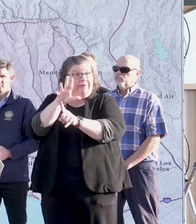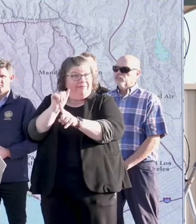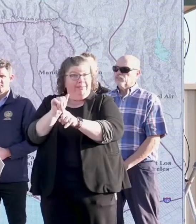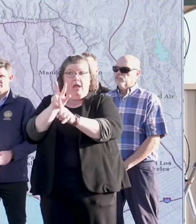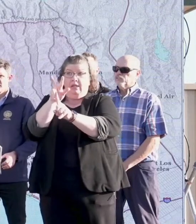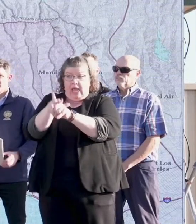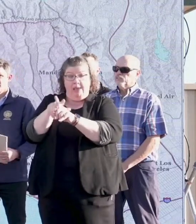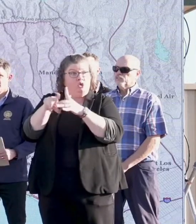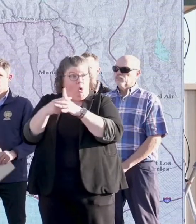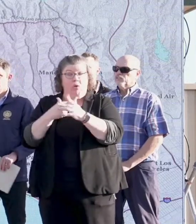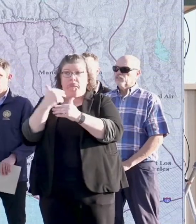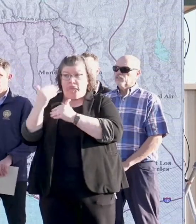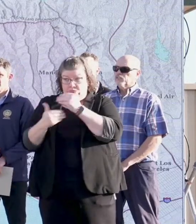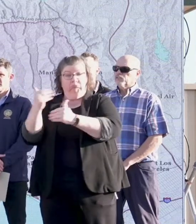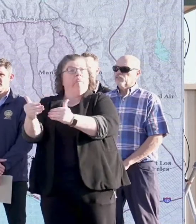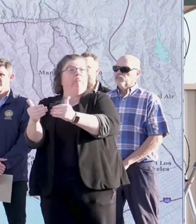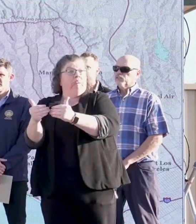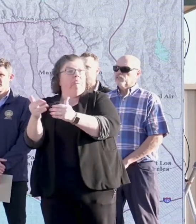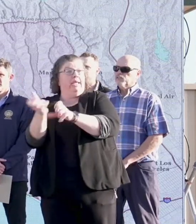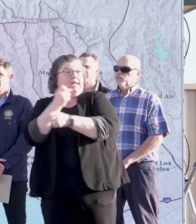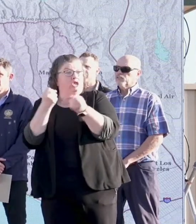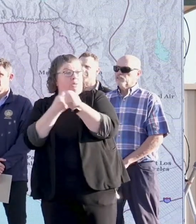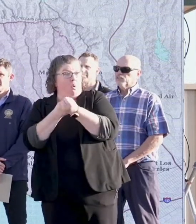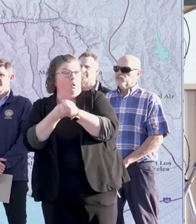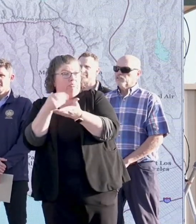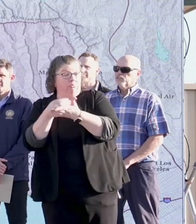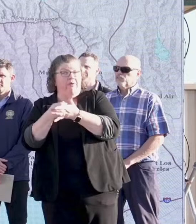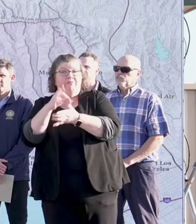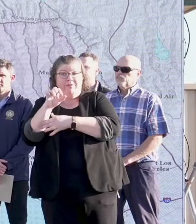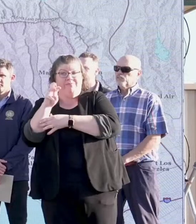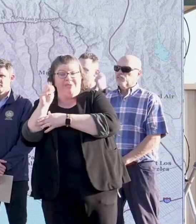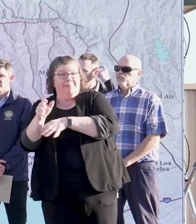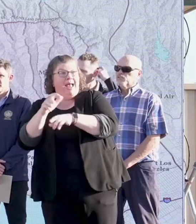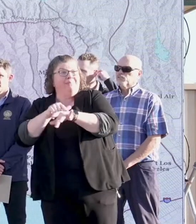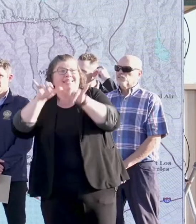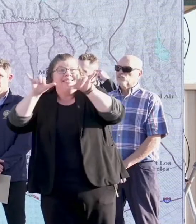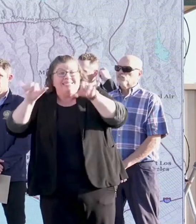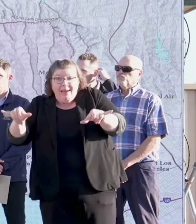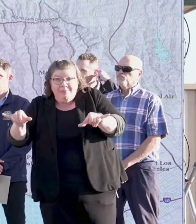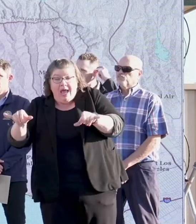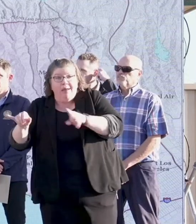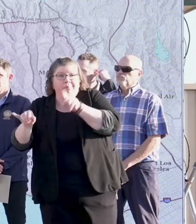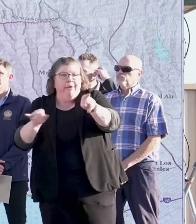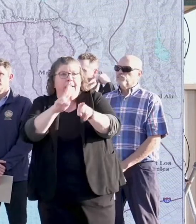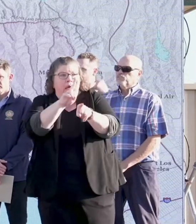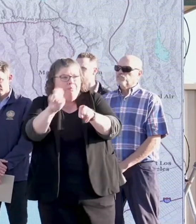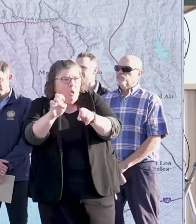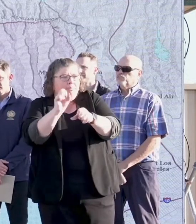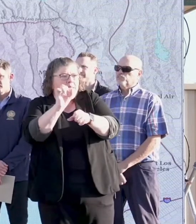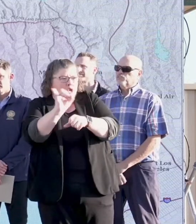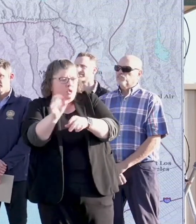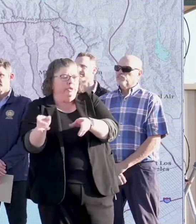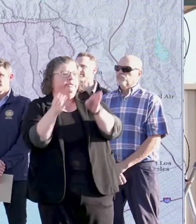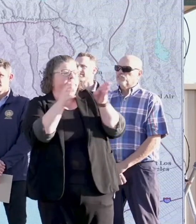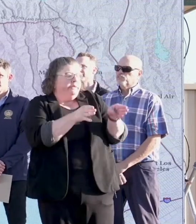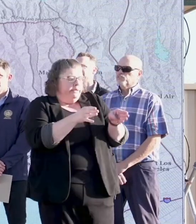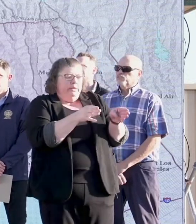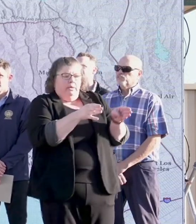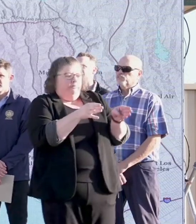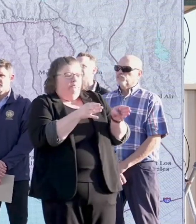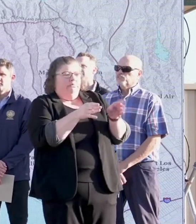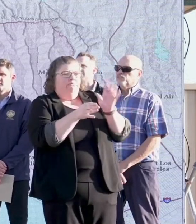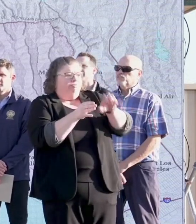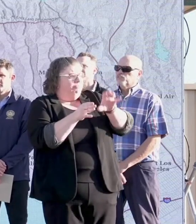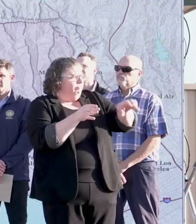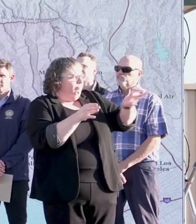start the process of getting support from FEMA. But in the same room, there's unemployment insurance, there's Department of, all